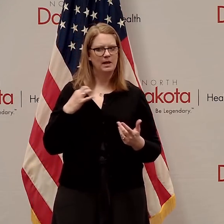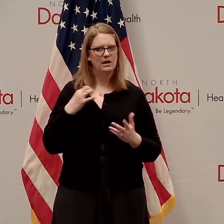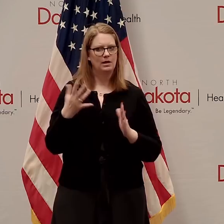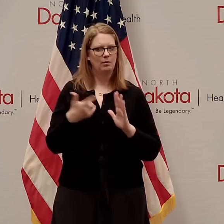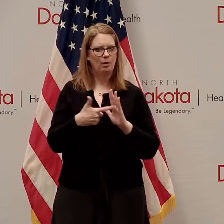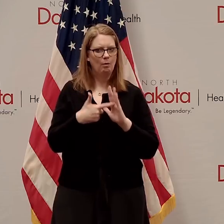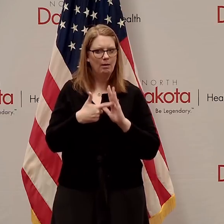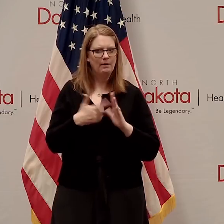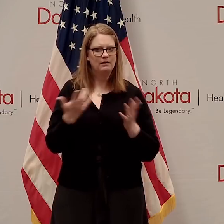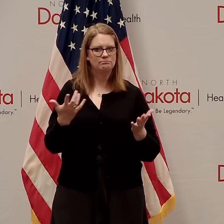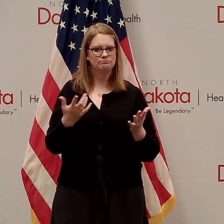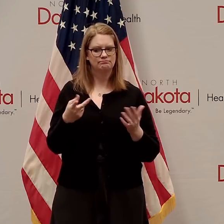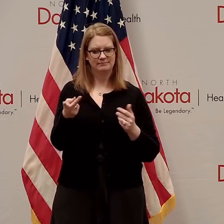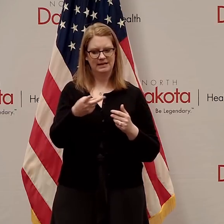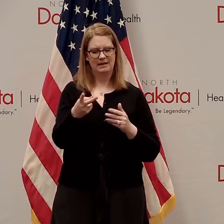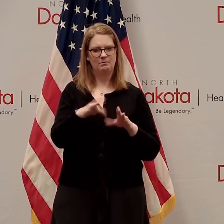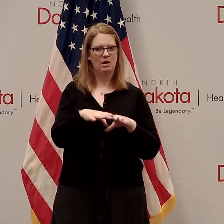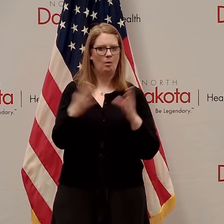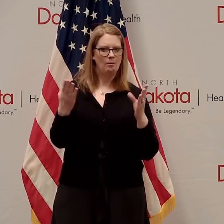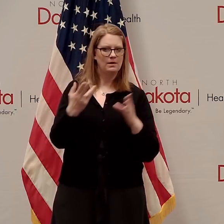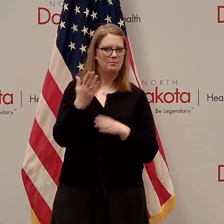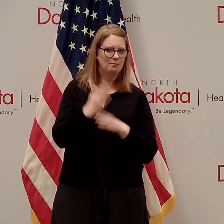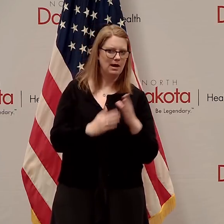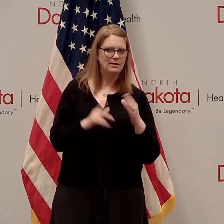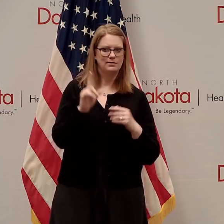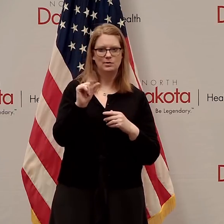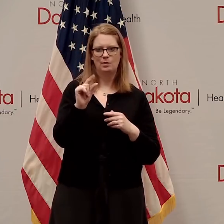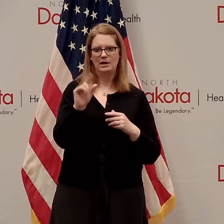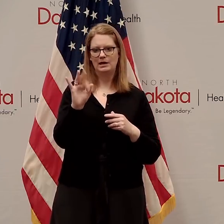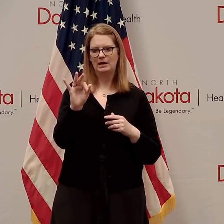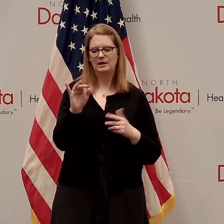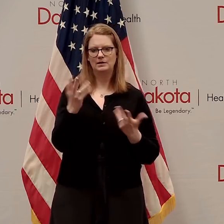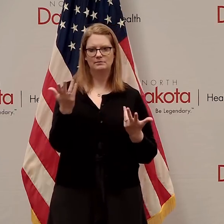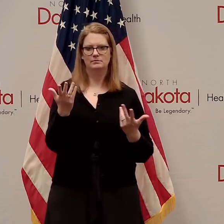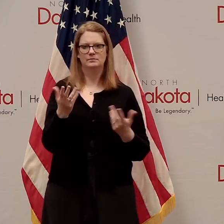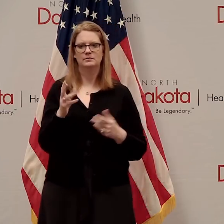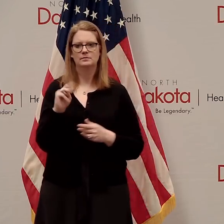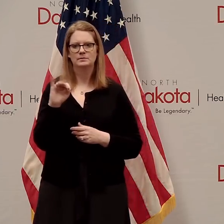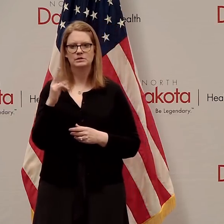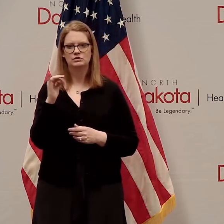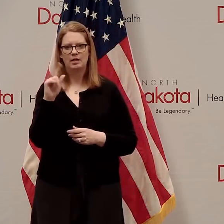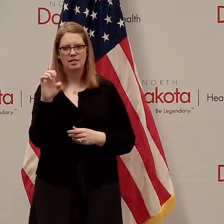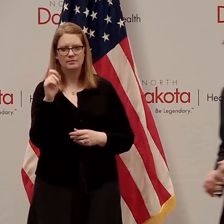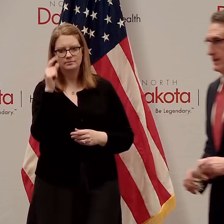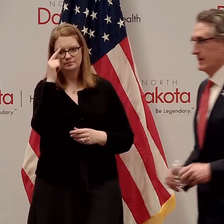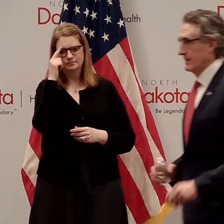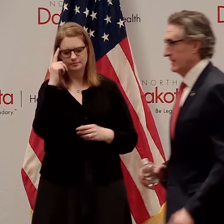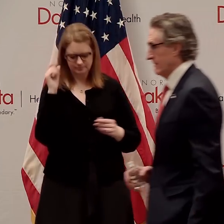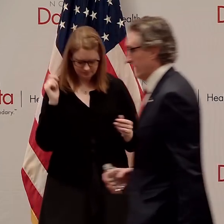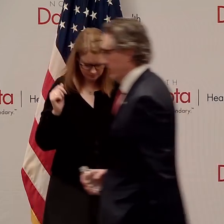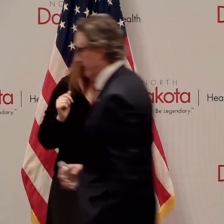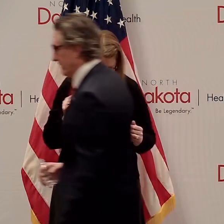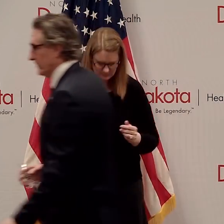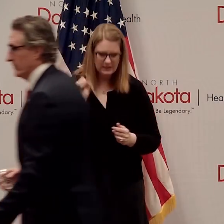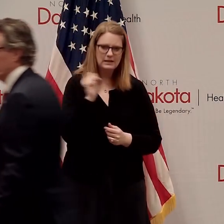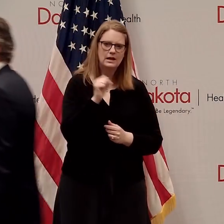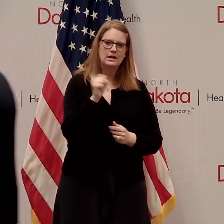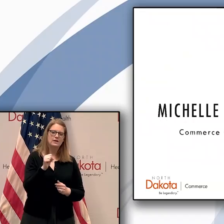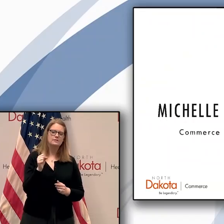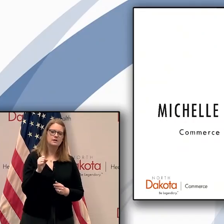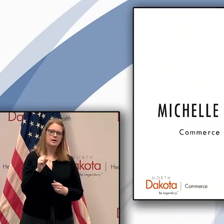based on having been open at least some part of 2019. Michelle, you want to handle that one? Yep, I sure can.